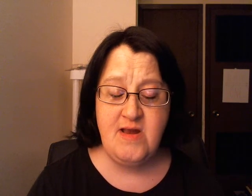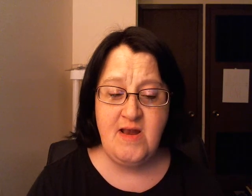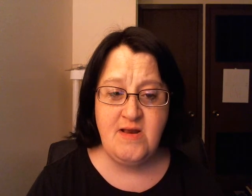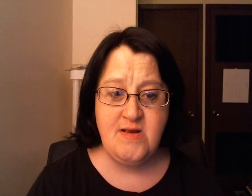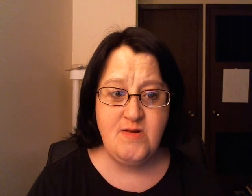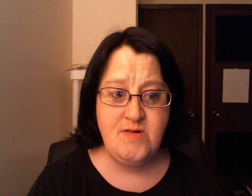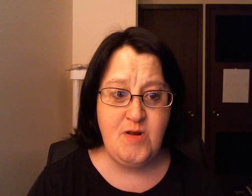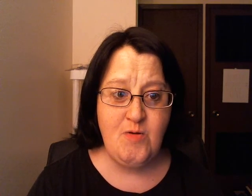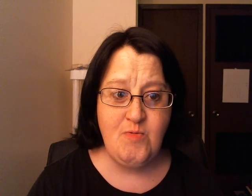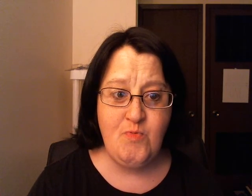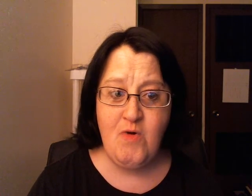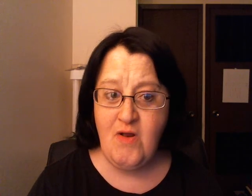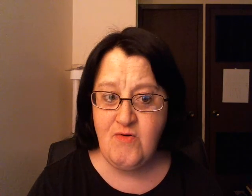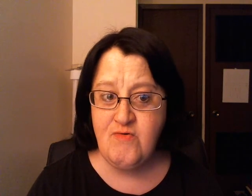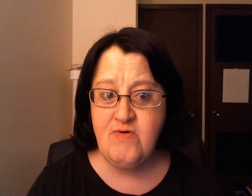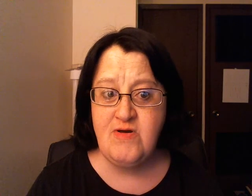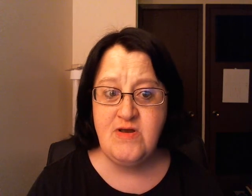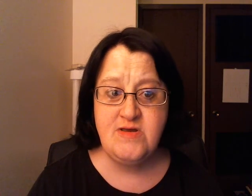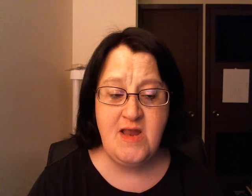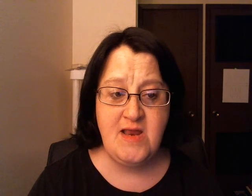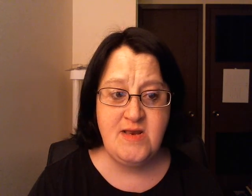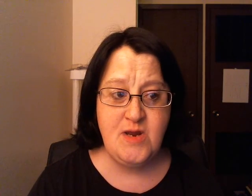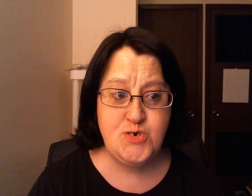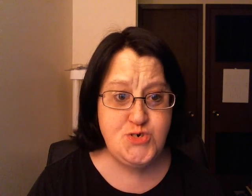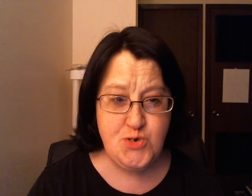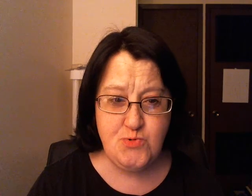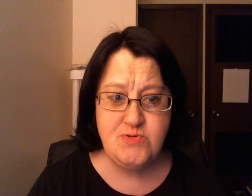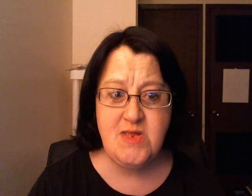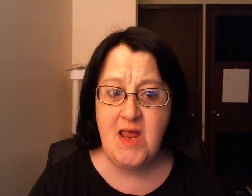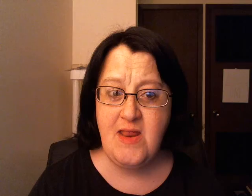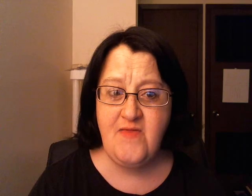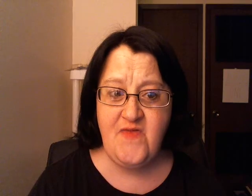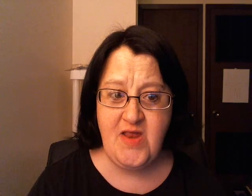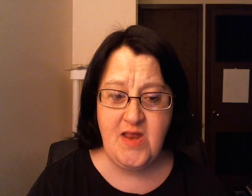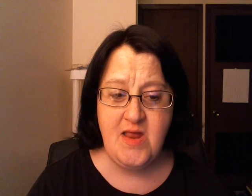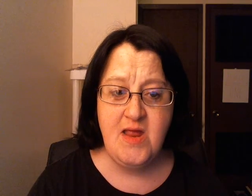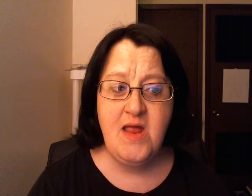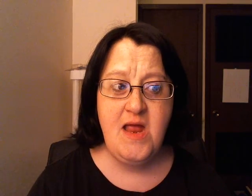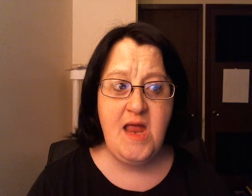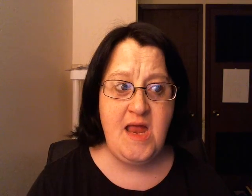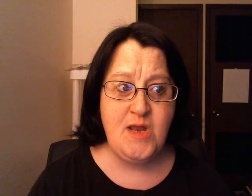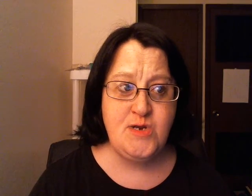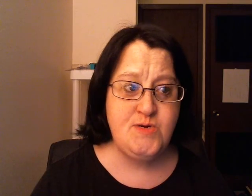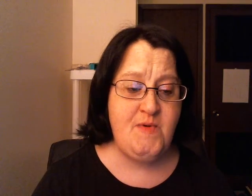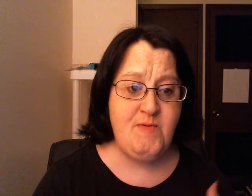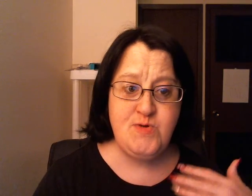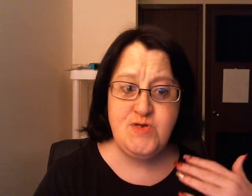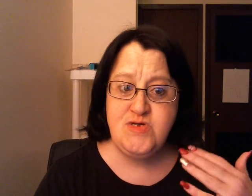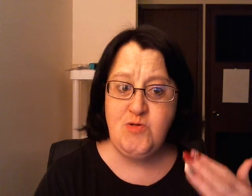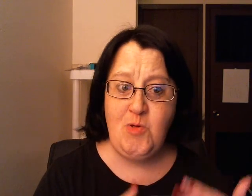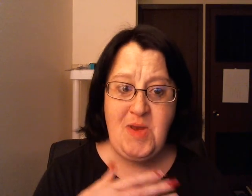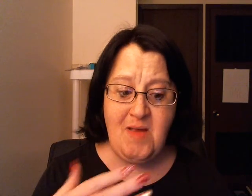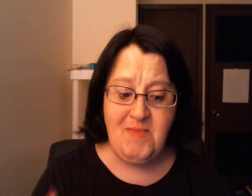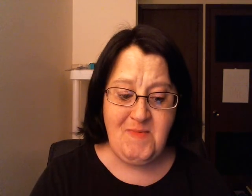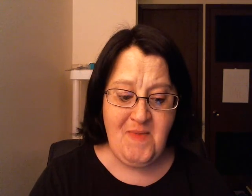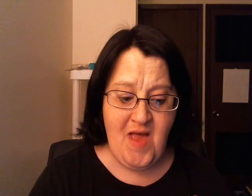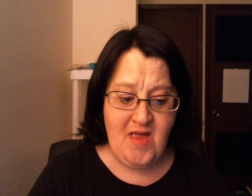and, you know, water and, and, uh, juice, that kind of thing. And I'm just slowly coming back.